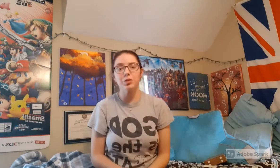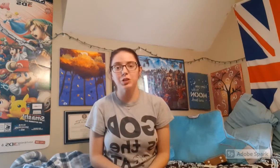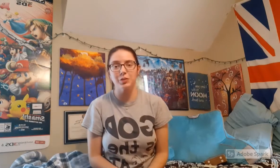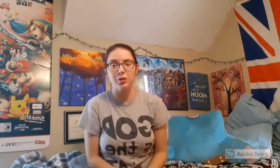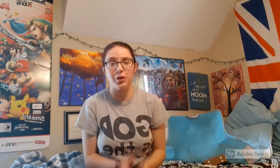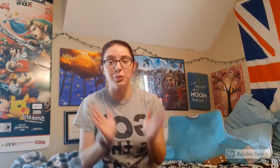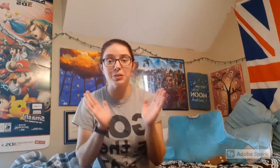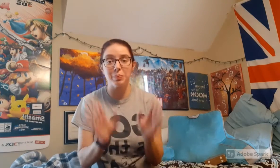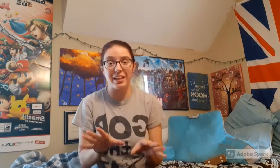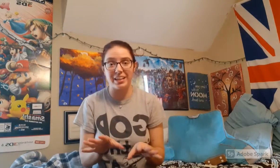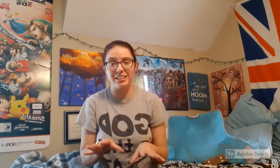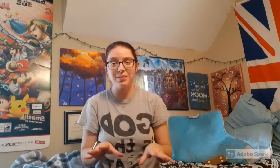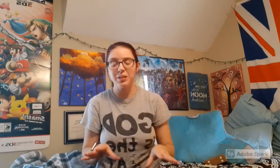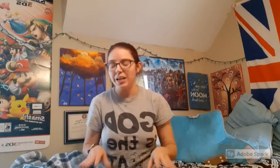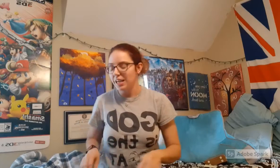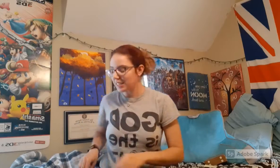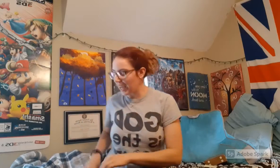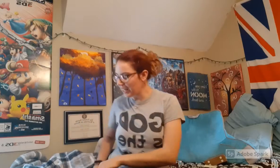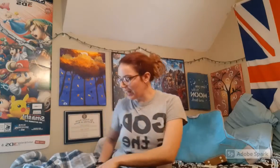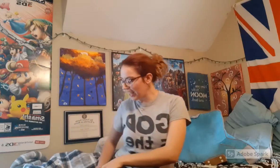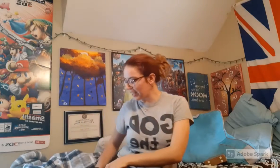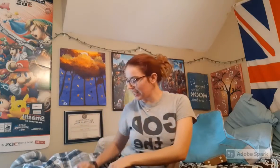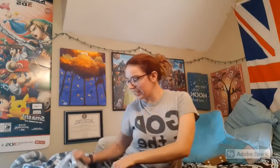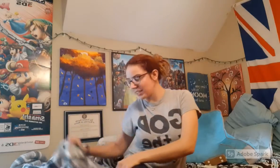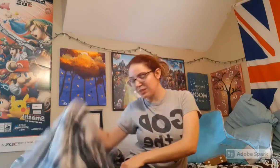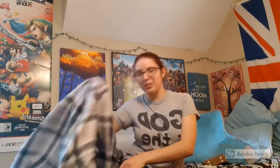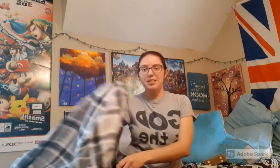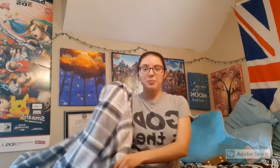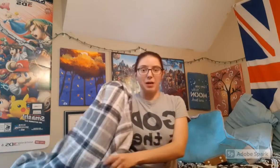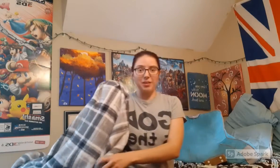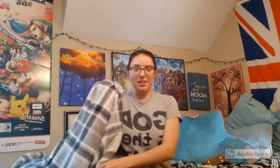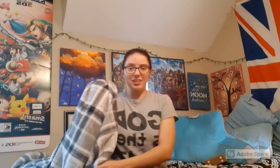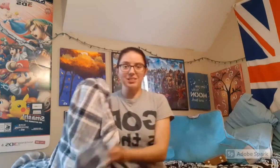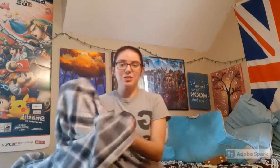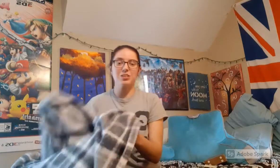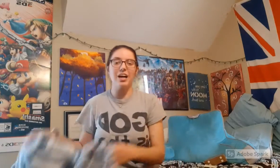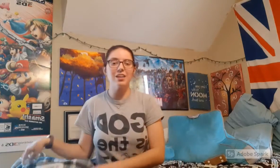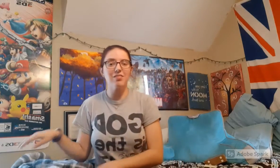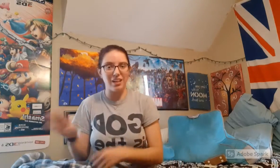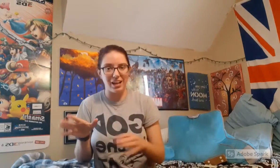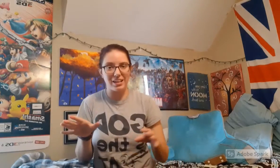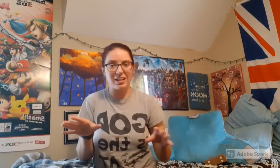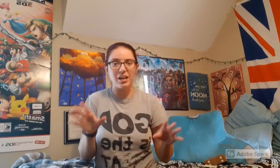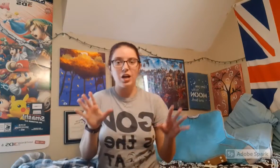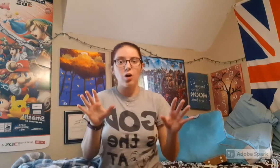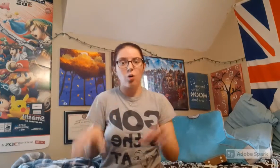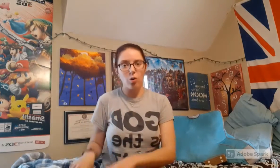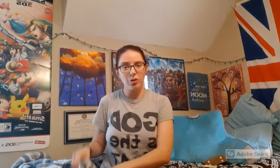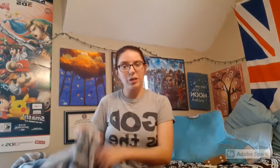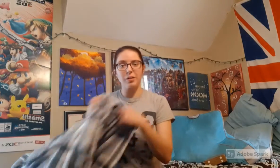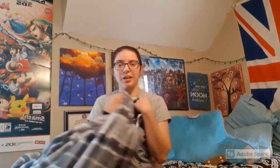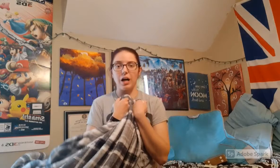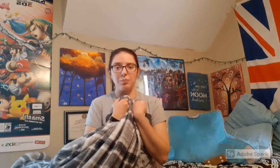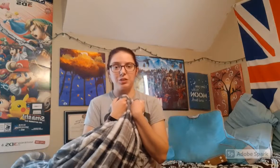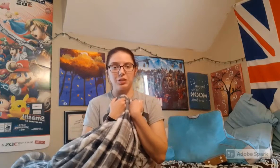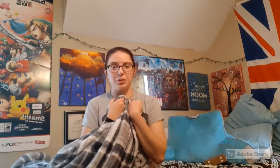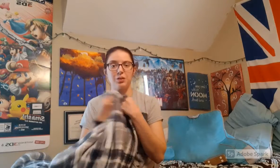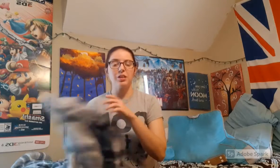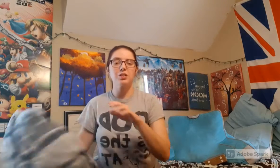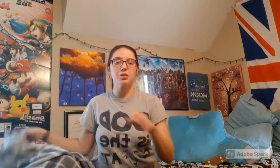to be showing you is blanket. It's kind of like, so this is my blanket. So it's kind of like holding a blanket up to you. So